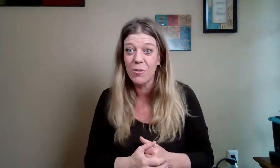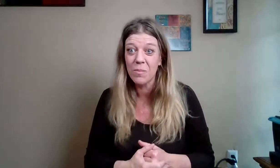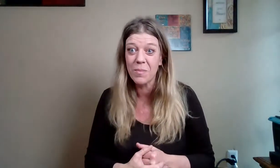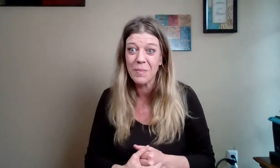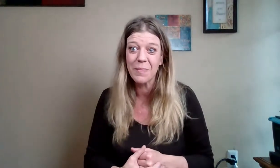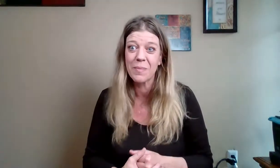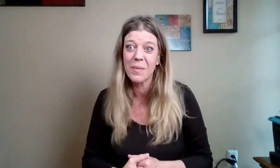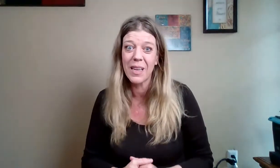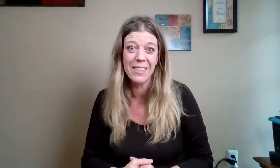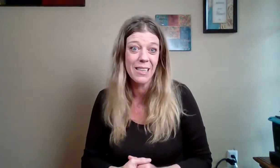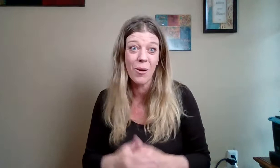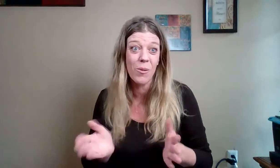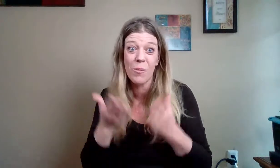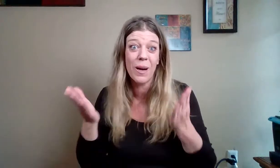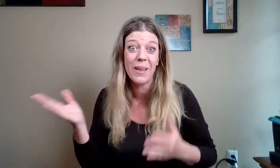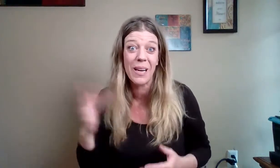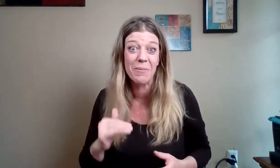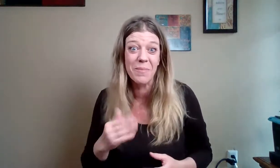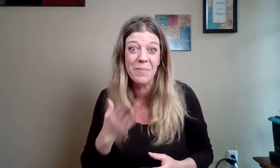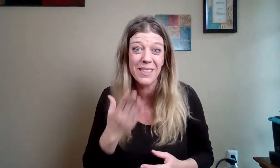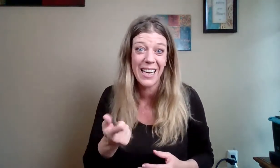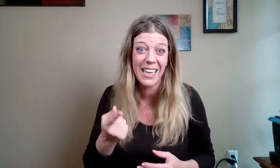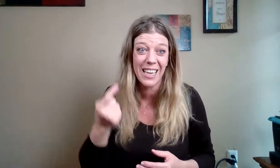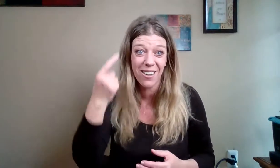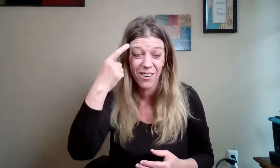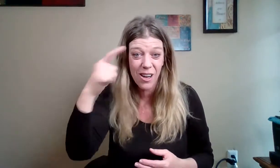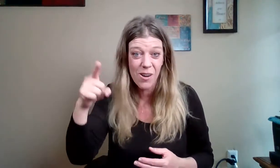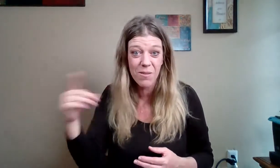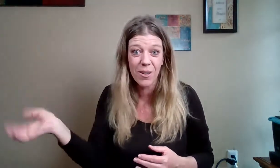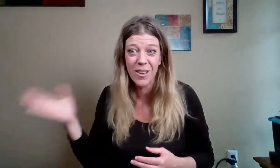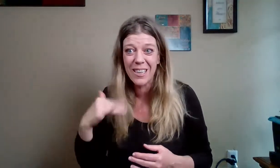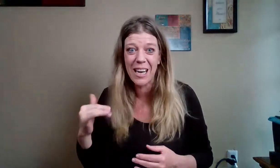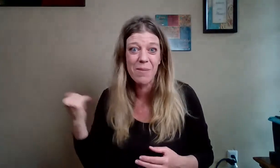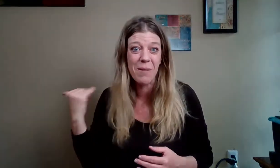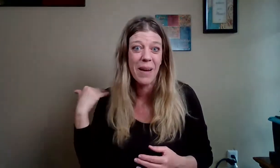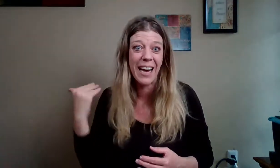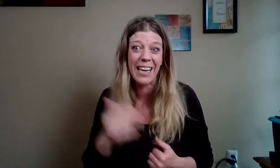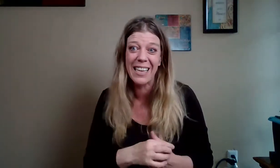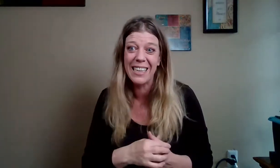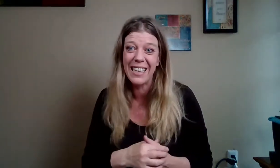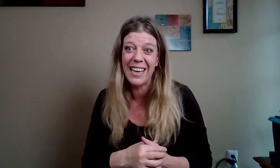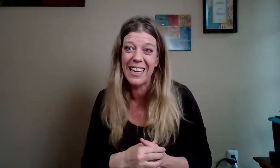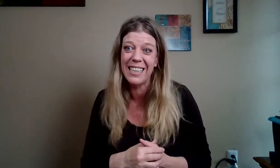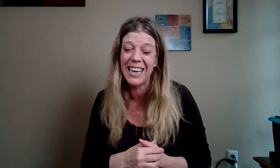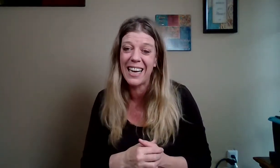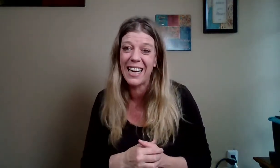you. So welcome. Thank you for coming back. And